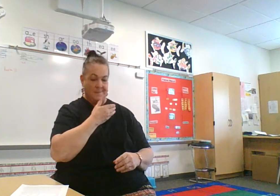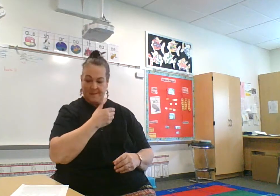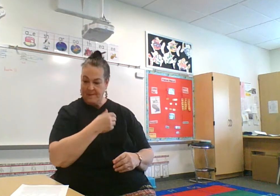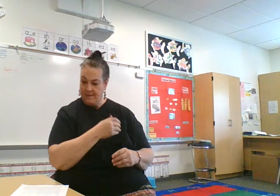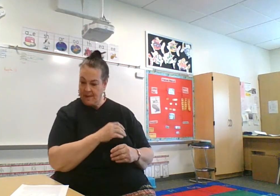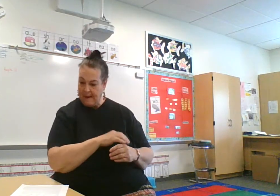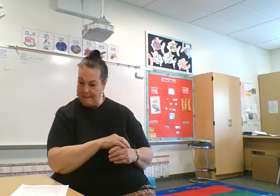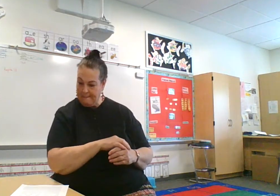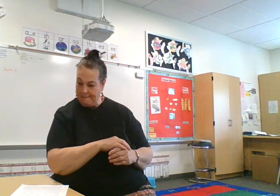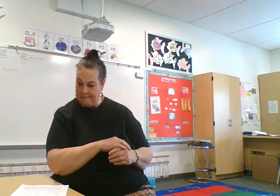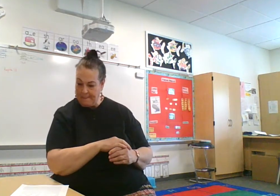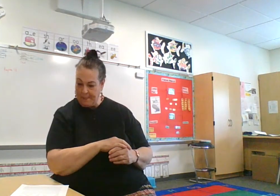Okay?